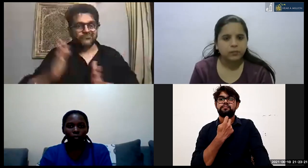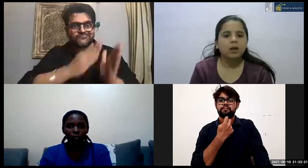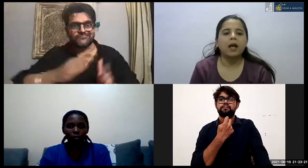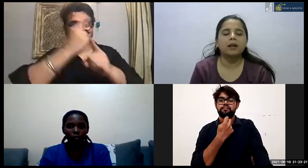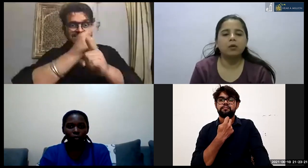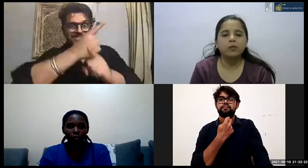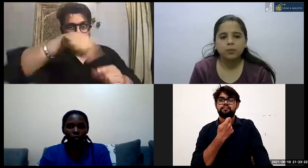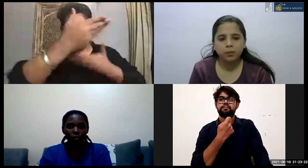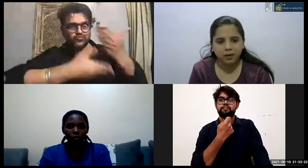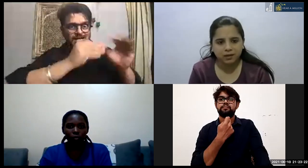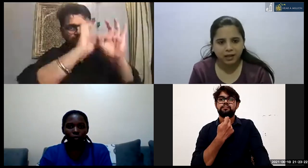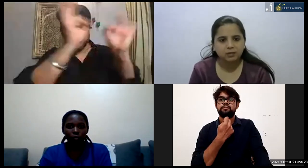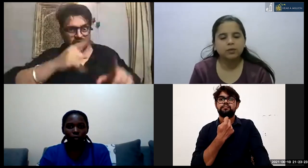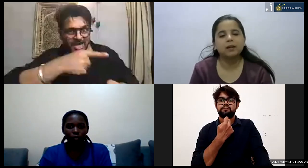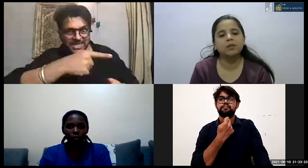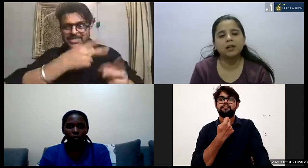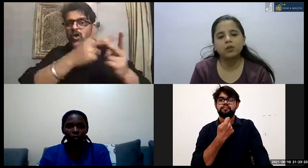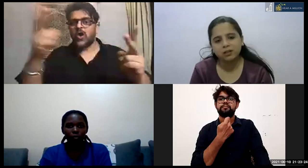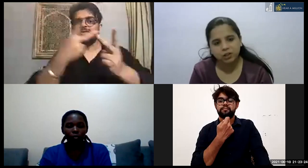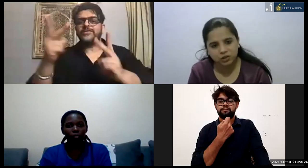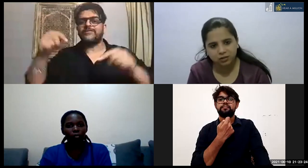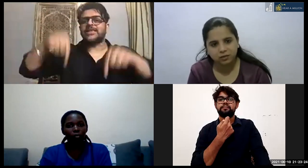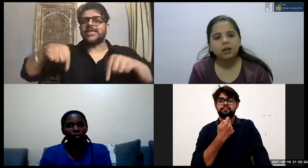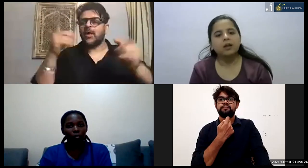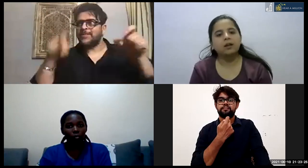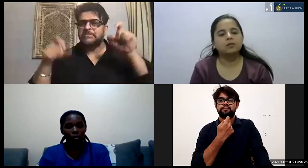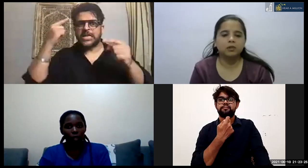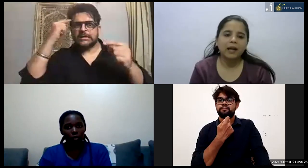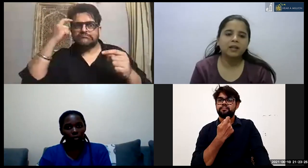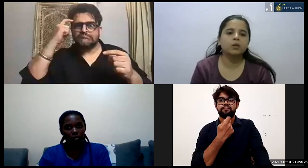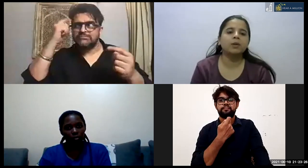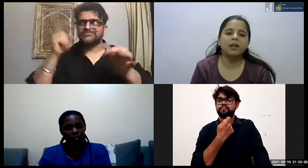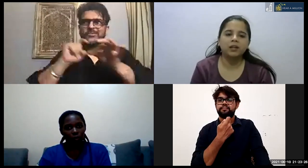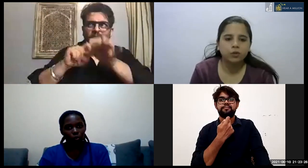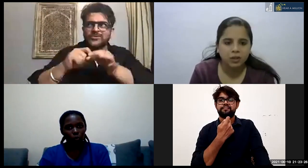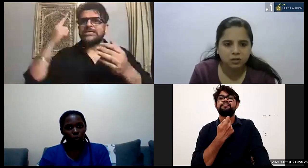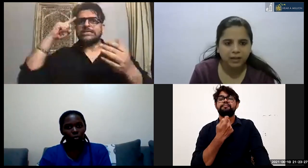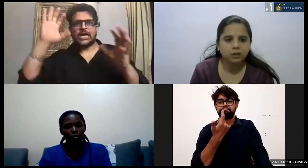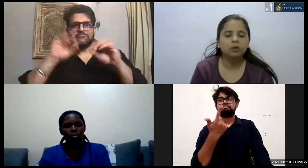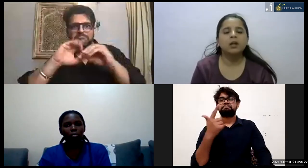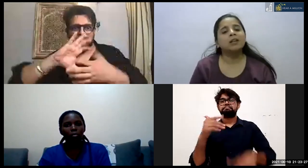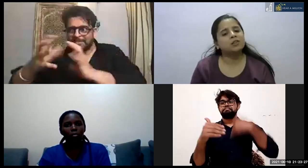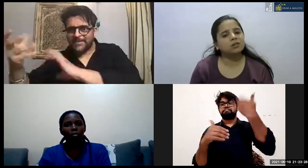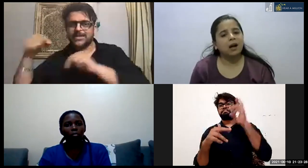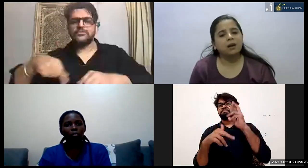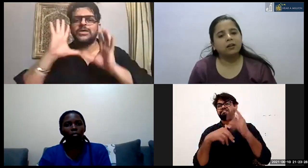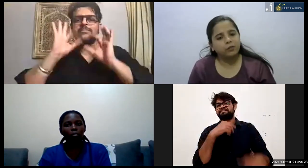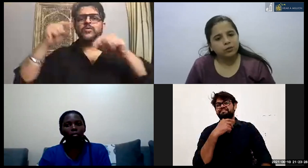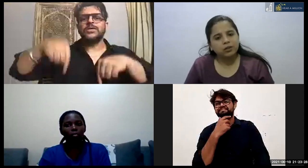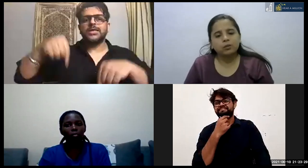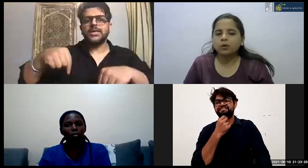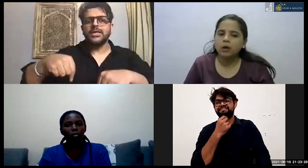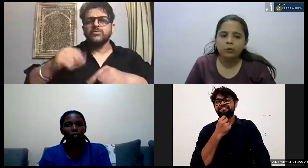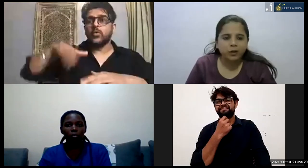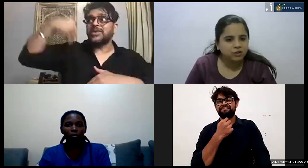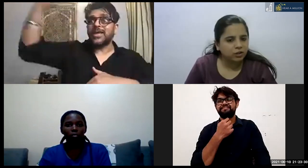system, and how we can prepare the things and we can train the teachers so that they would be ready to teach. Right now teachers are confused,